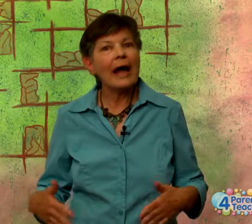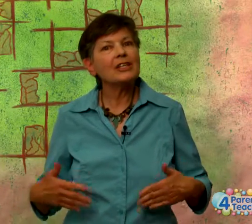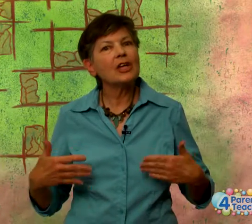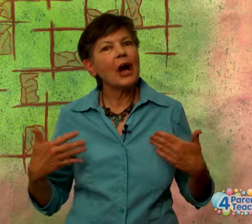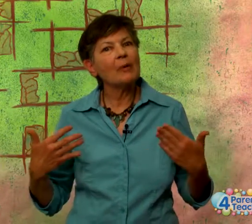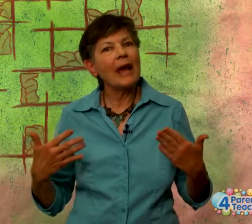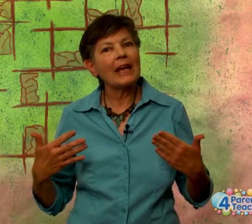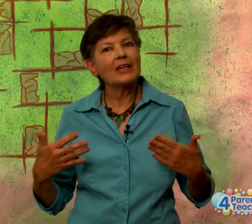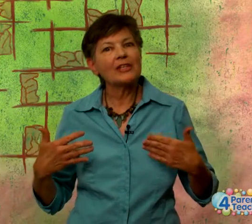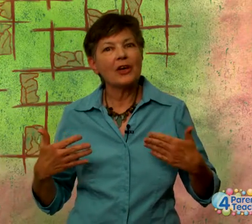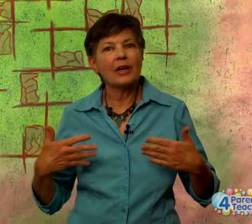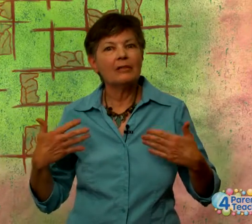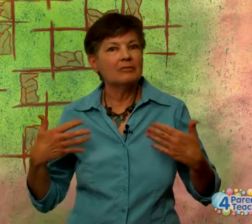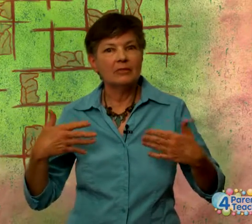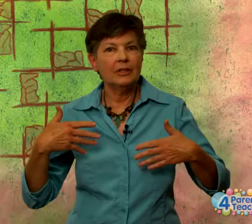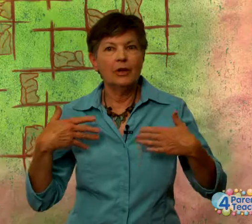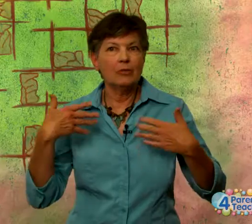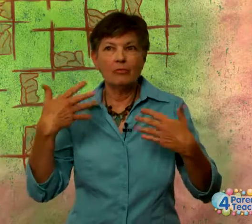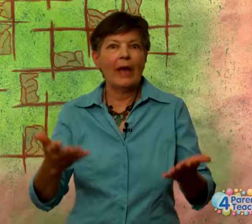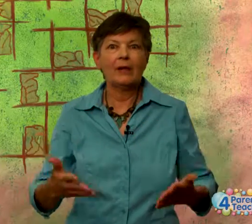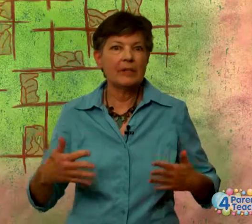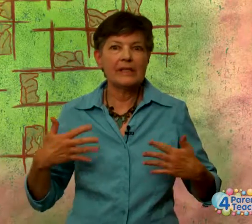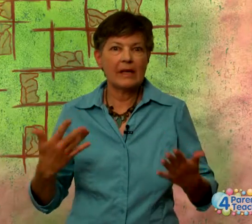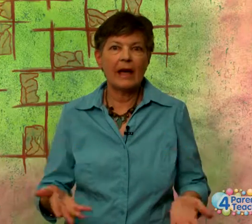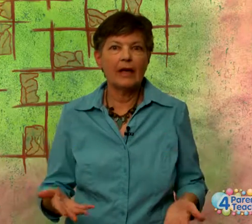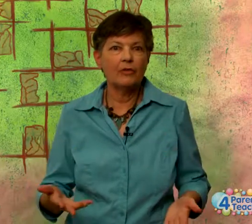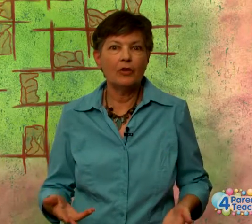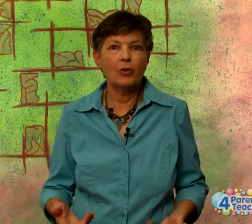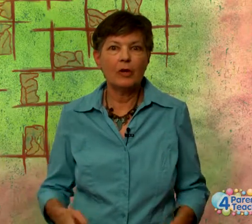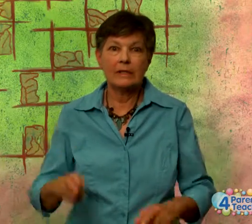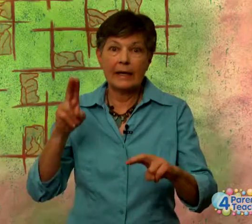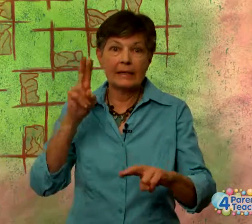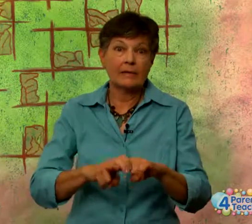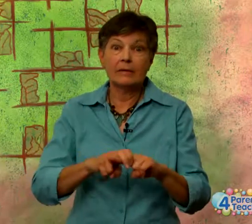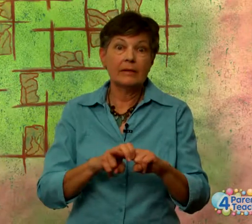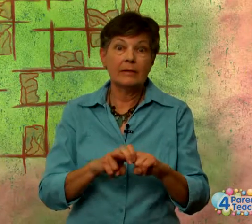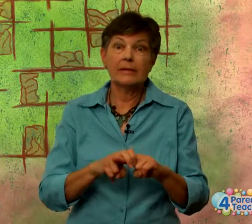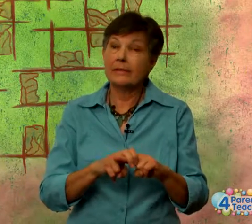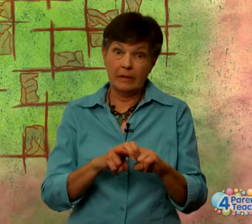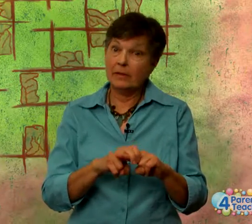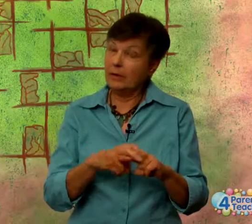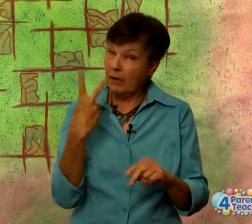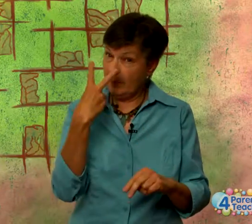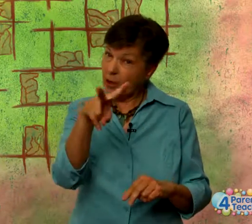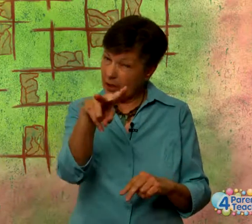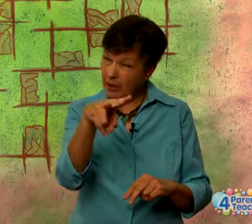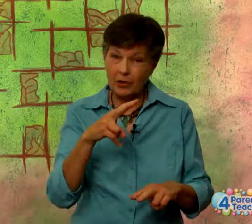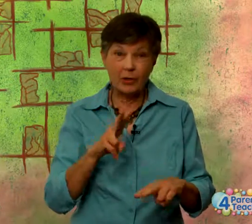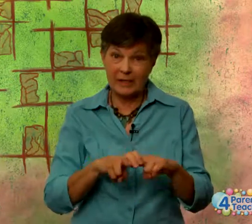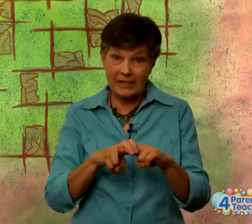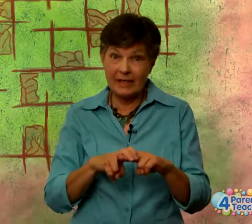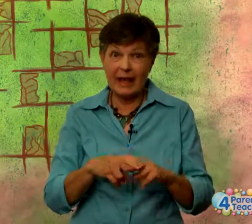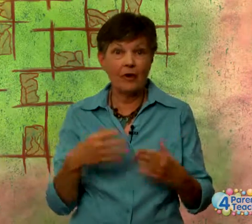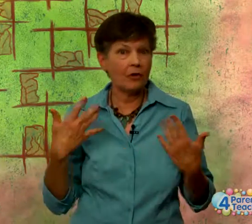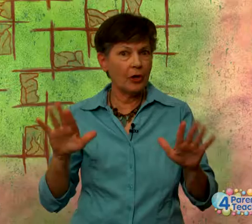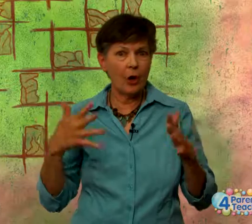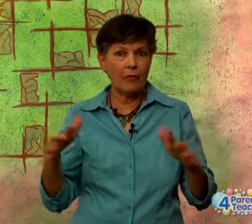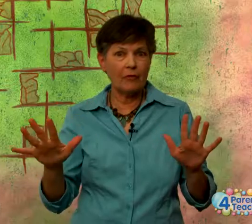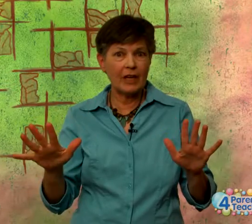just automatically started, randomly signing a few words like, I'm looking at you, and sit down, or are you all